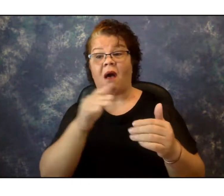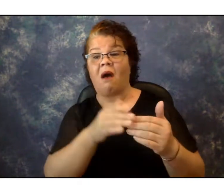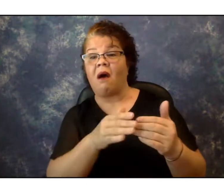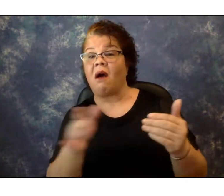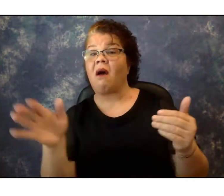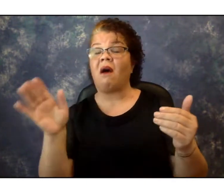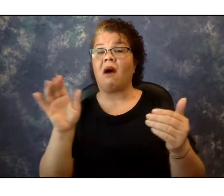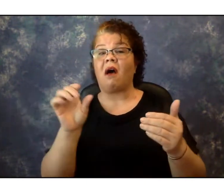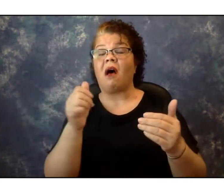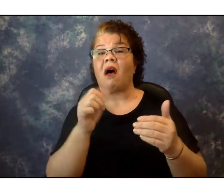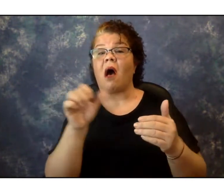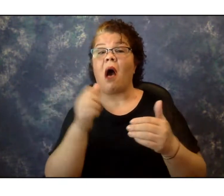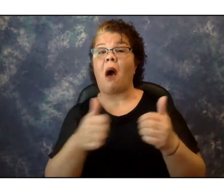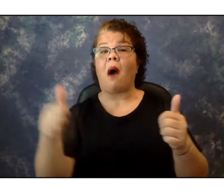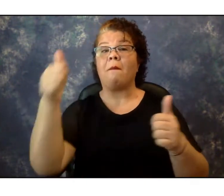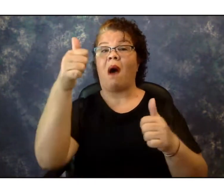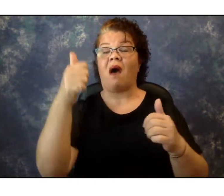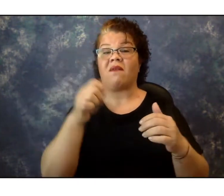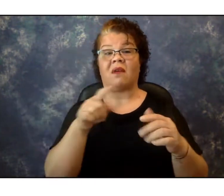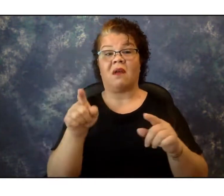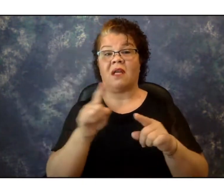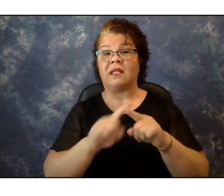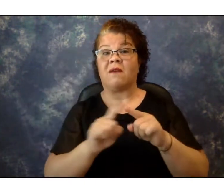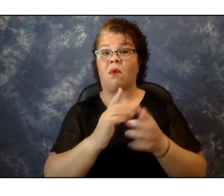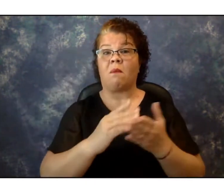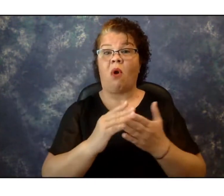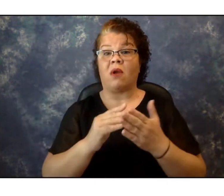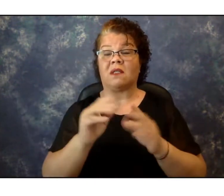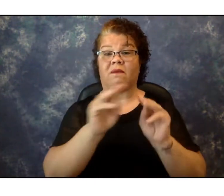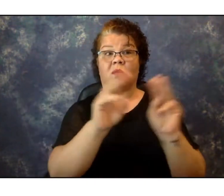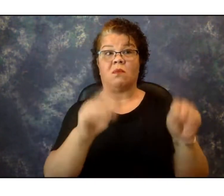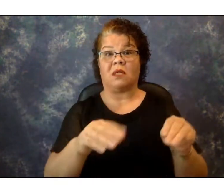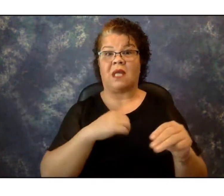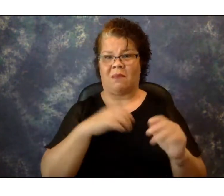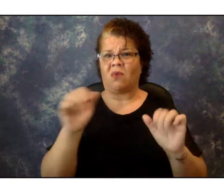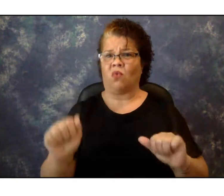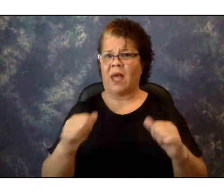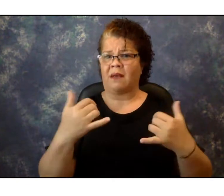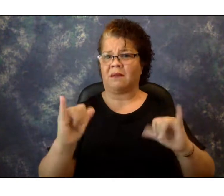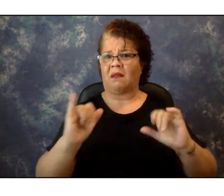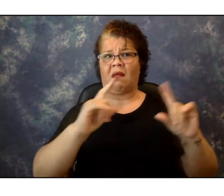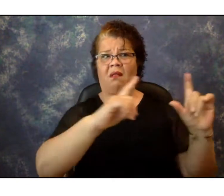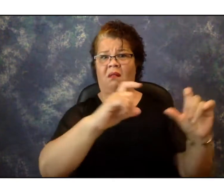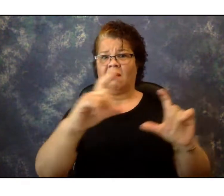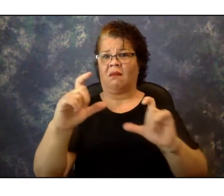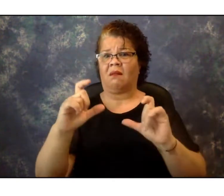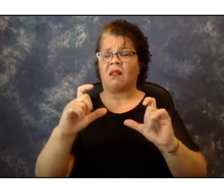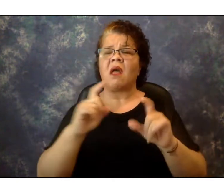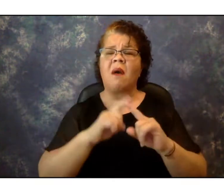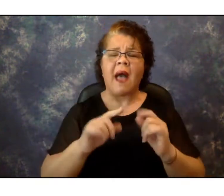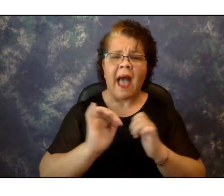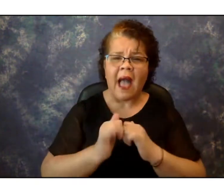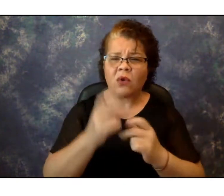there. Can you tell us something about that, and also about how you see visitors responding to it?